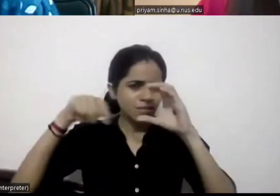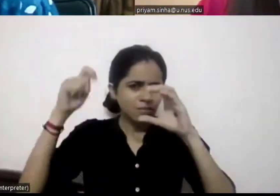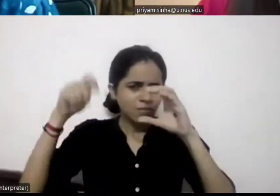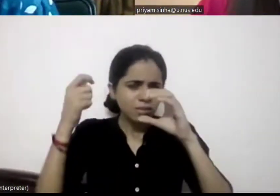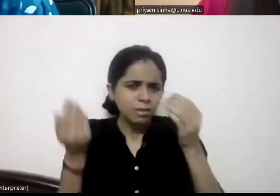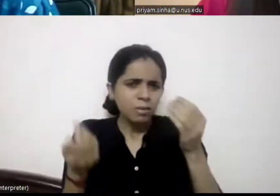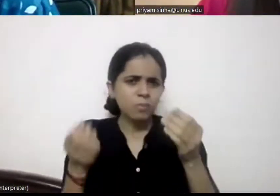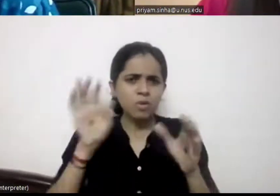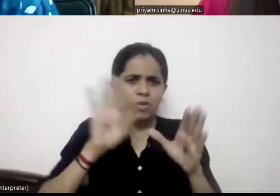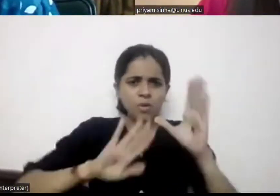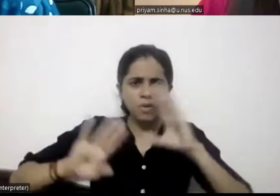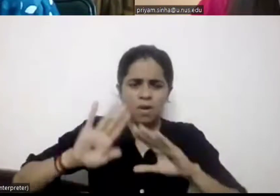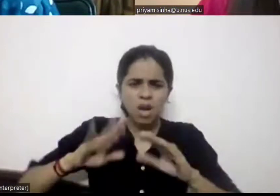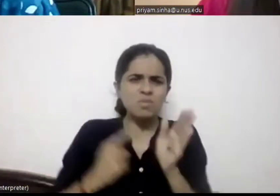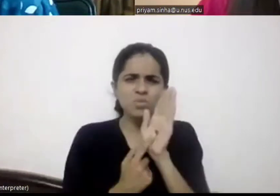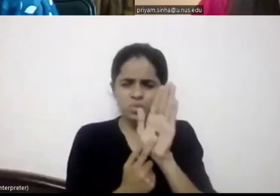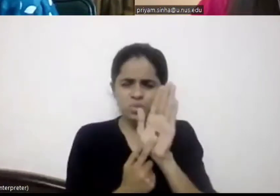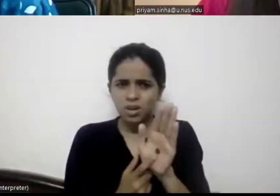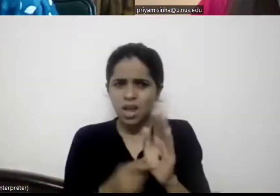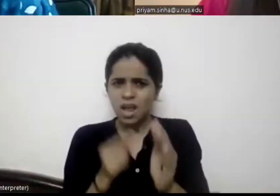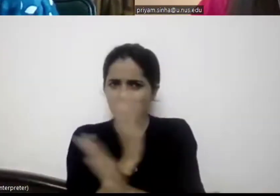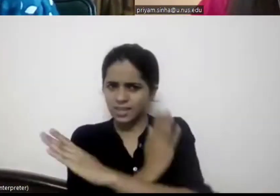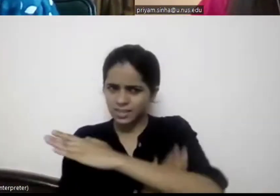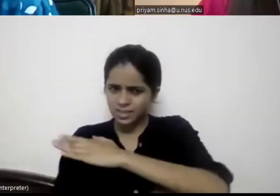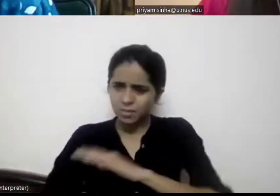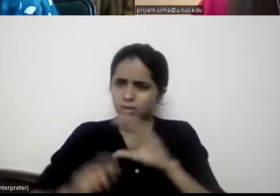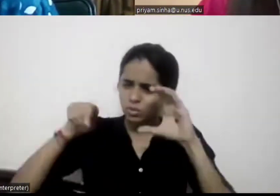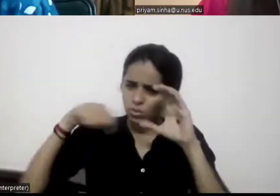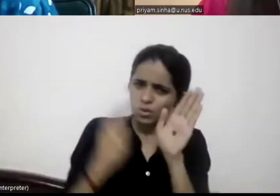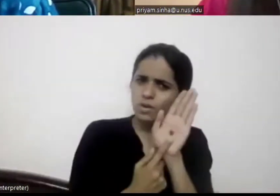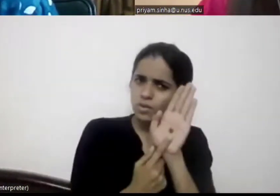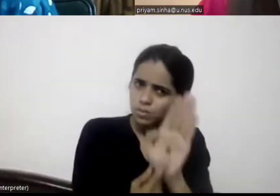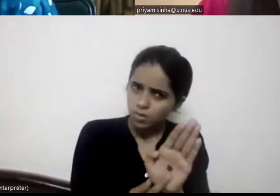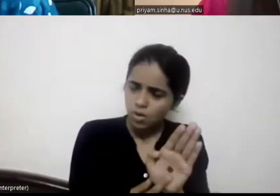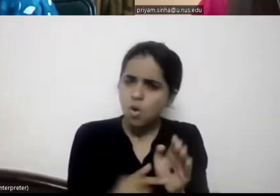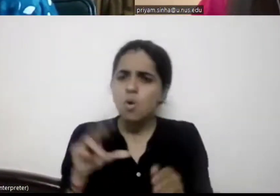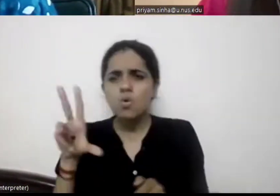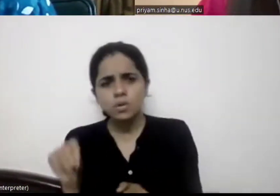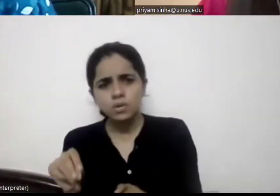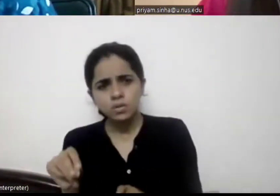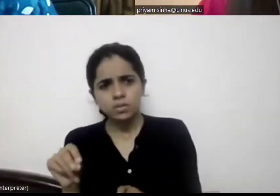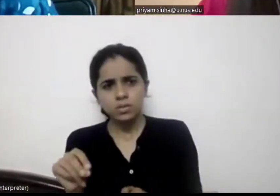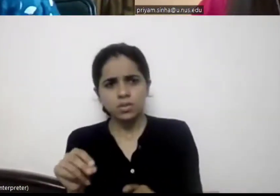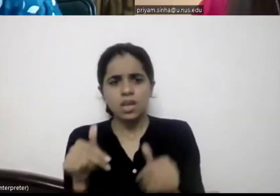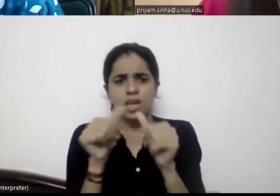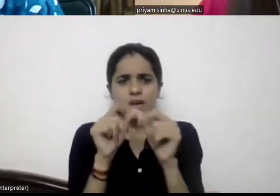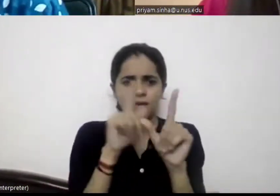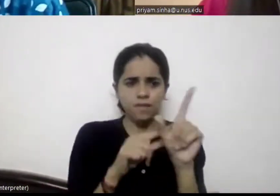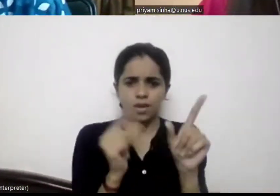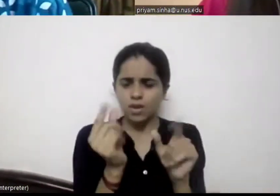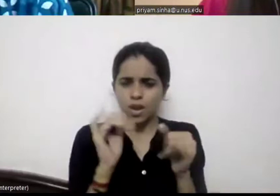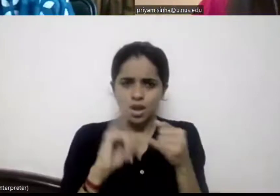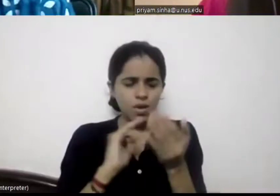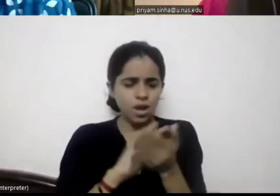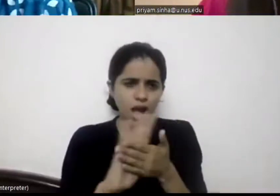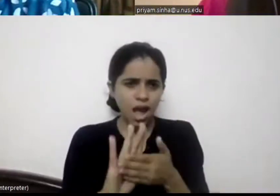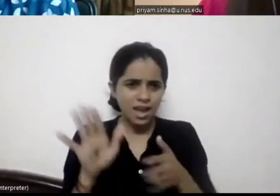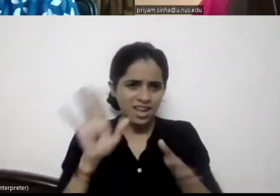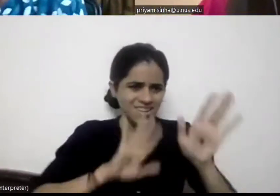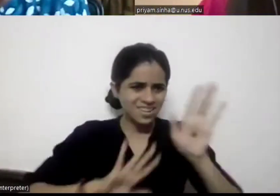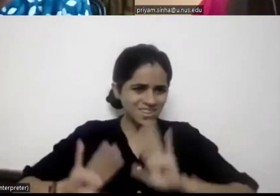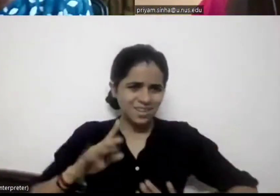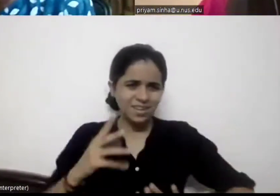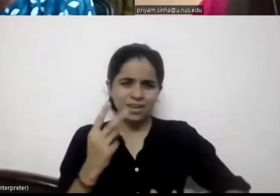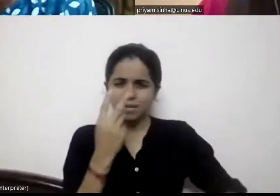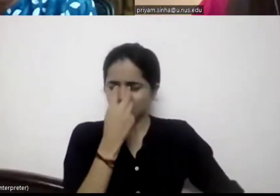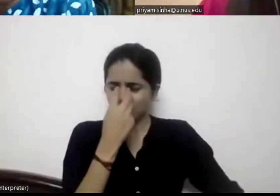Is it not a representation of the disabled? Because throughout we are wondering whether Ayushmann Khurrana's character, is